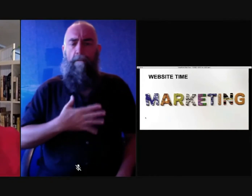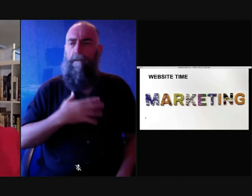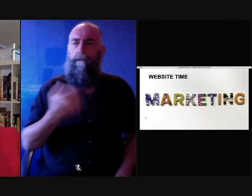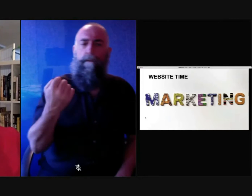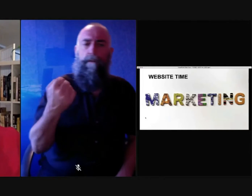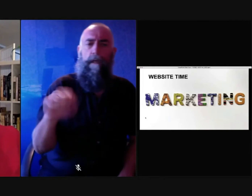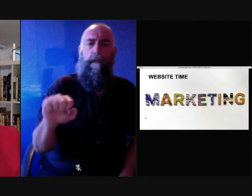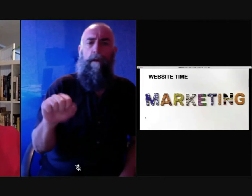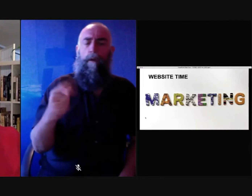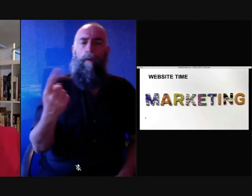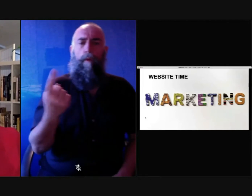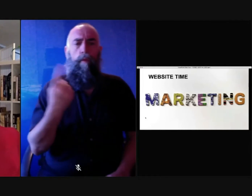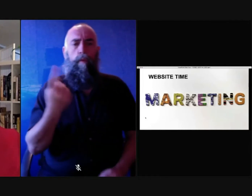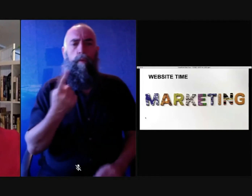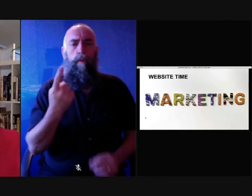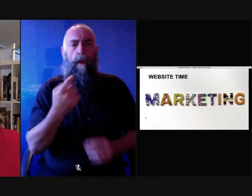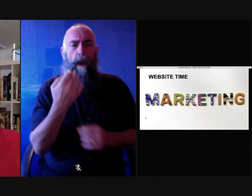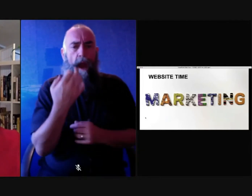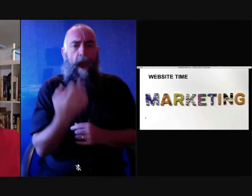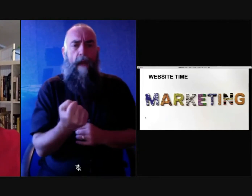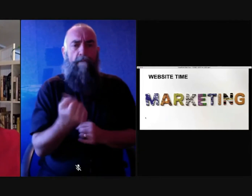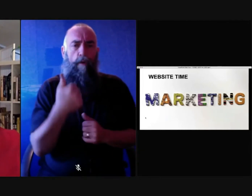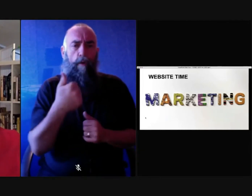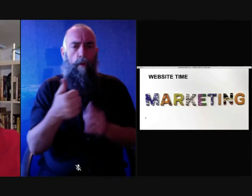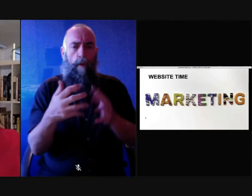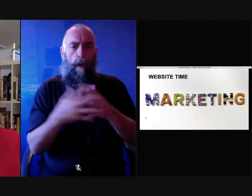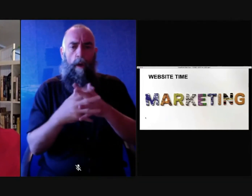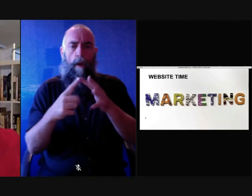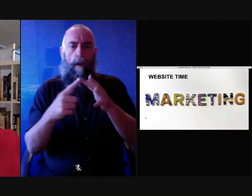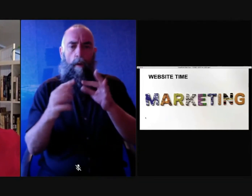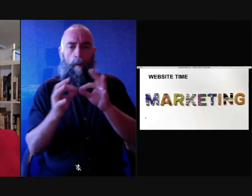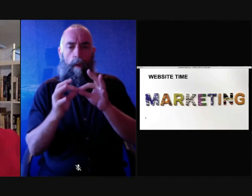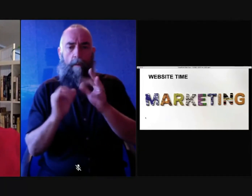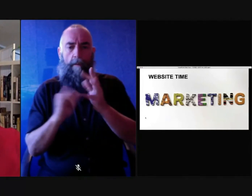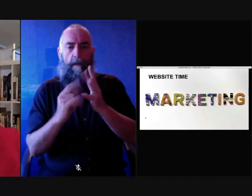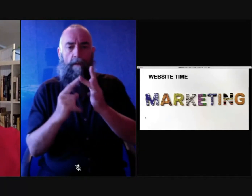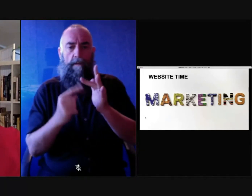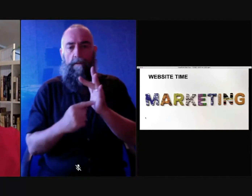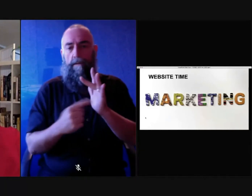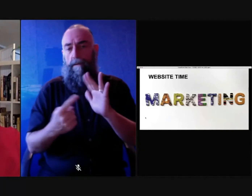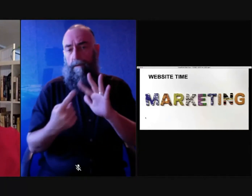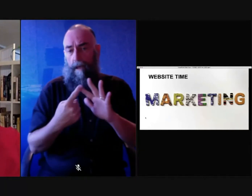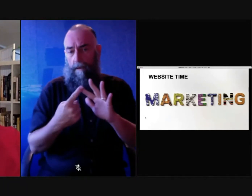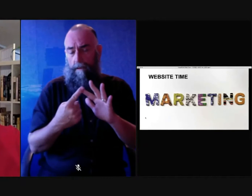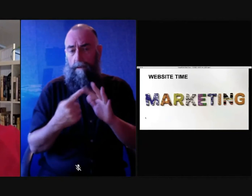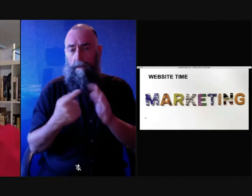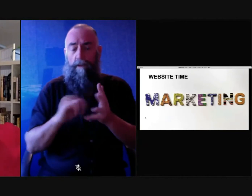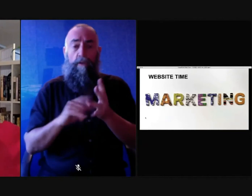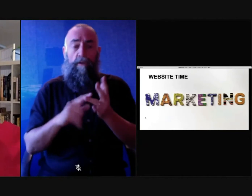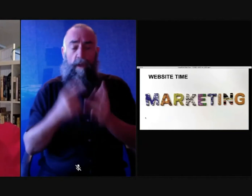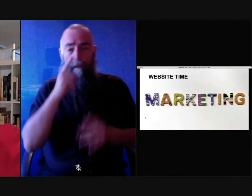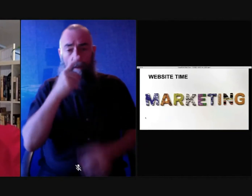who has a good looking website. I really do believe that. So that's going to be my first tip.